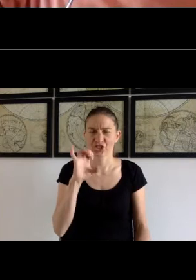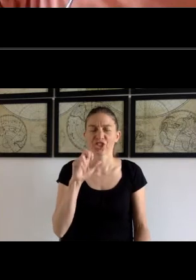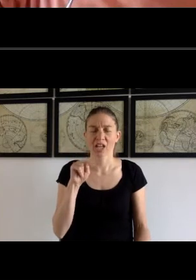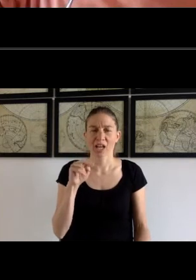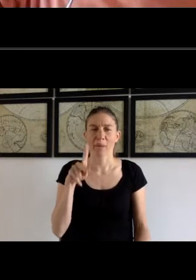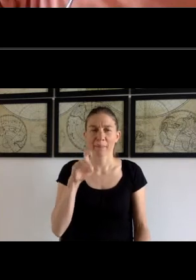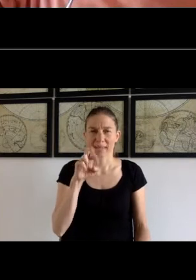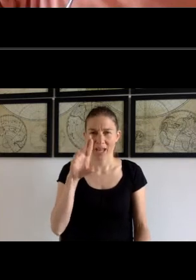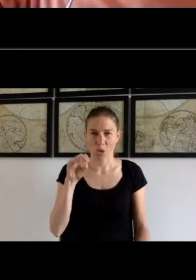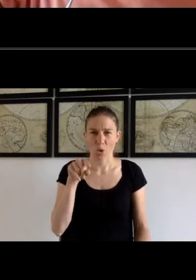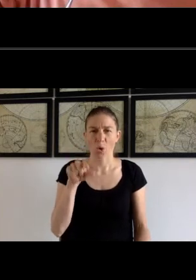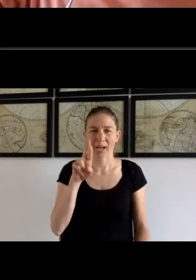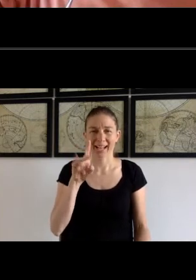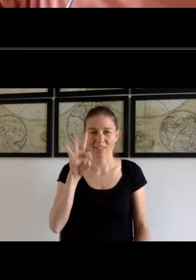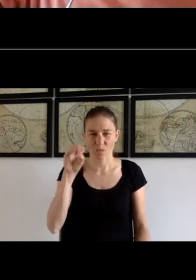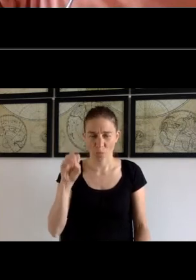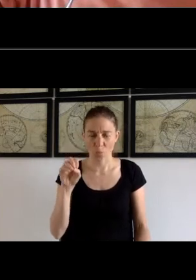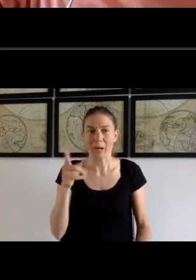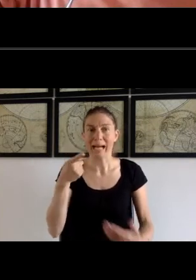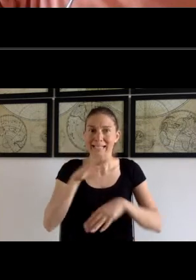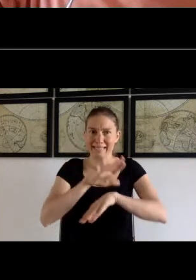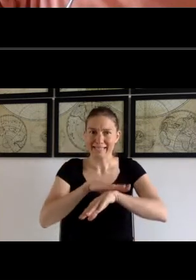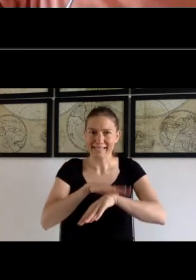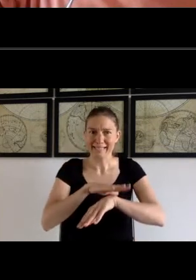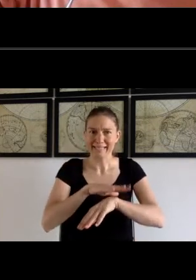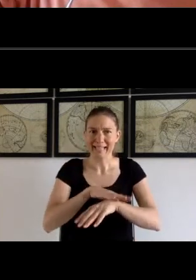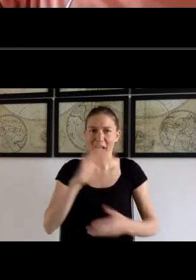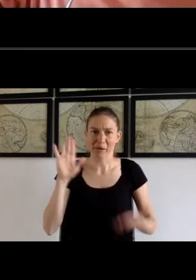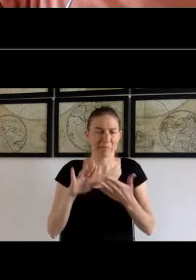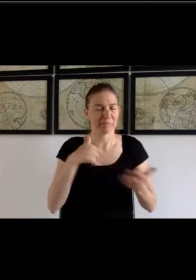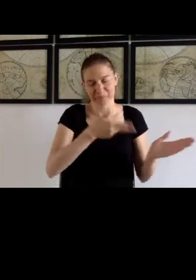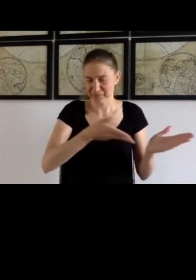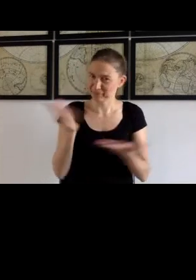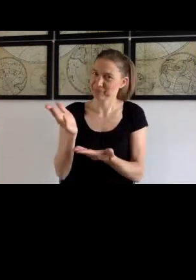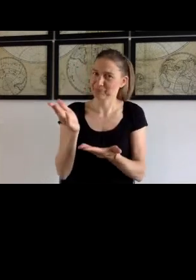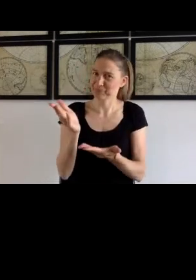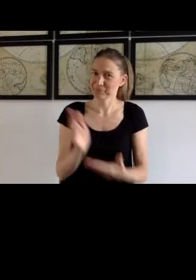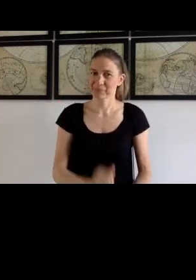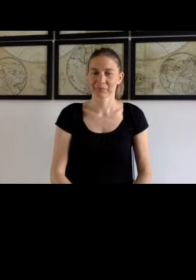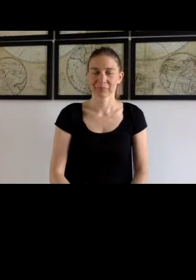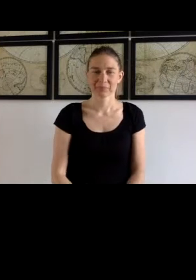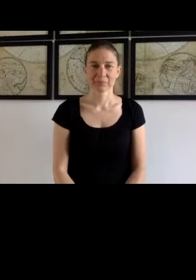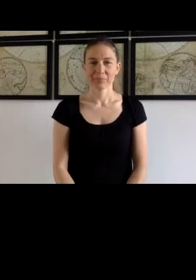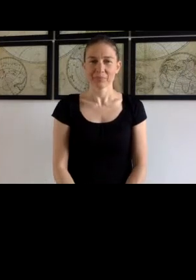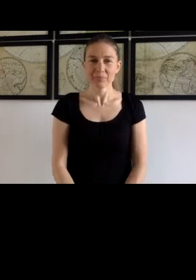bit short of time, Giampiero, I will hand straight over to you. The floor is yours.